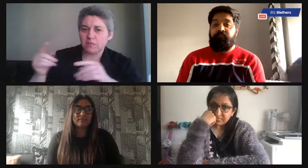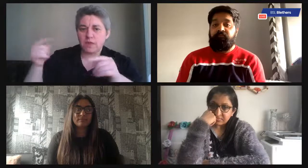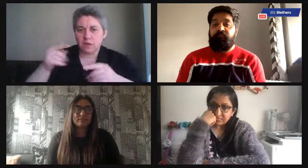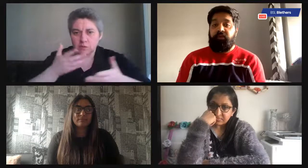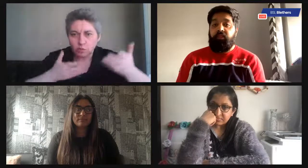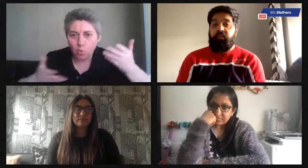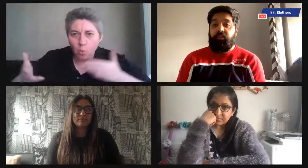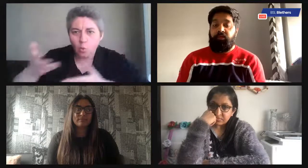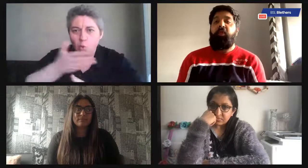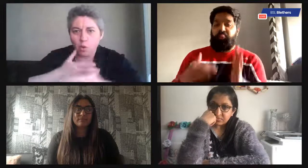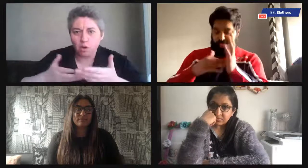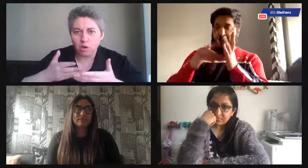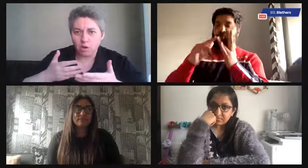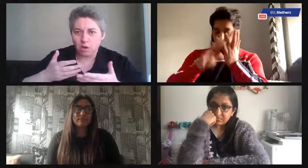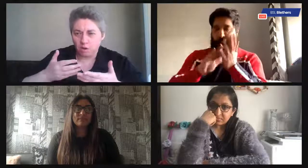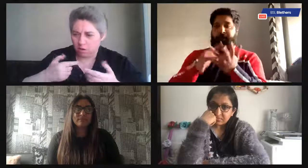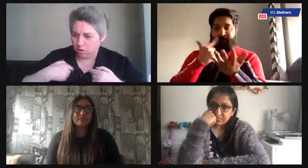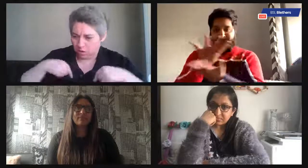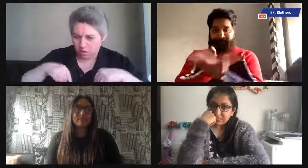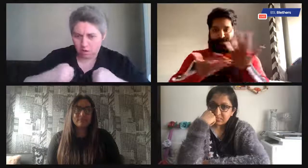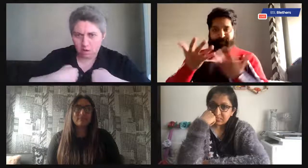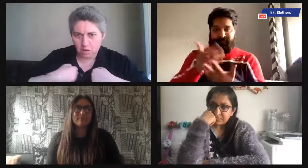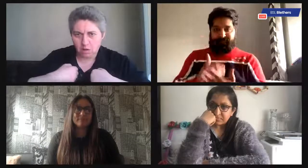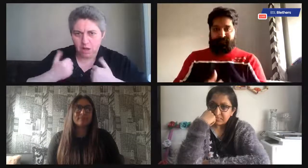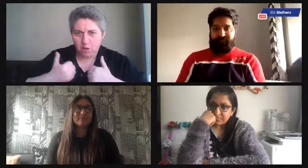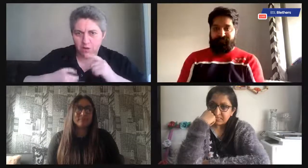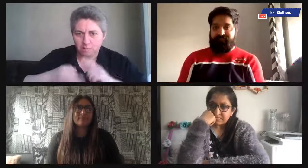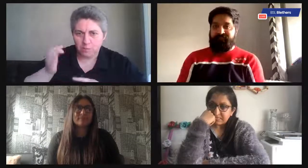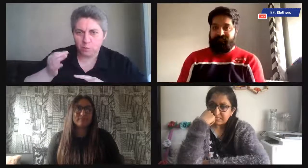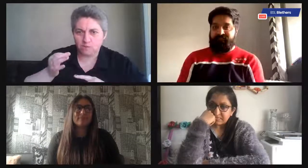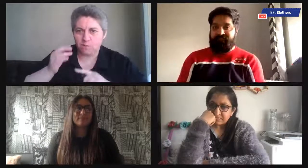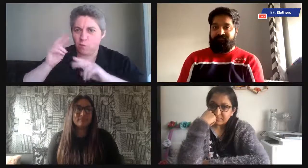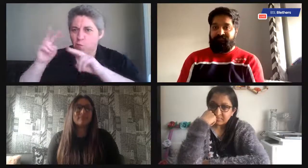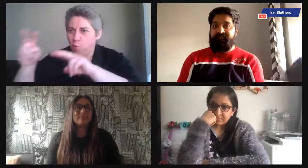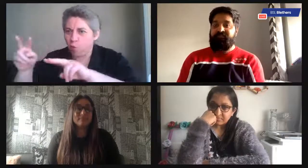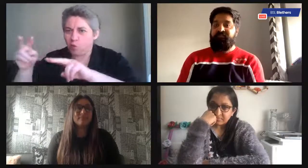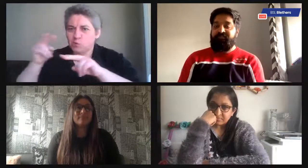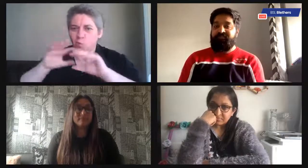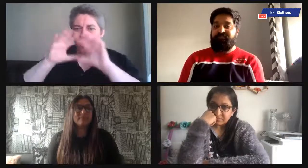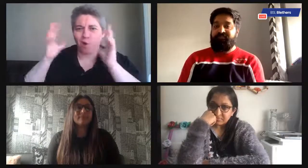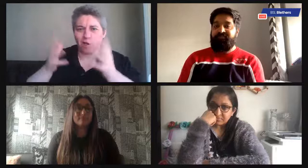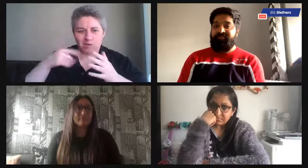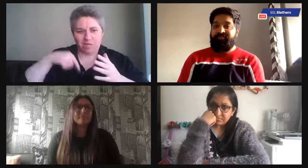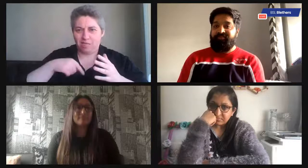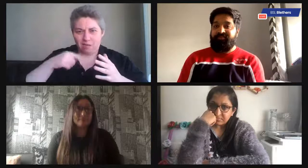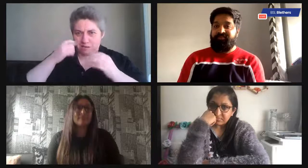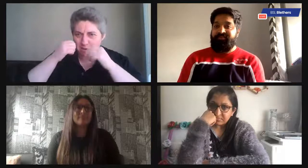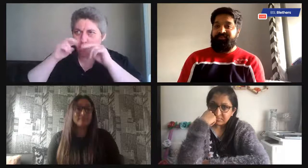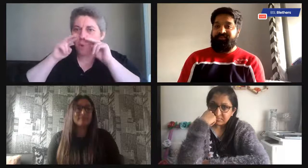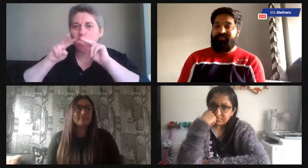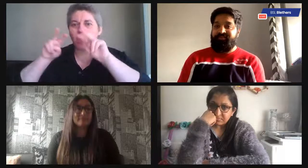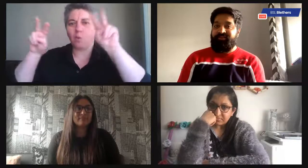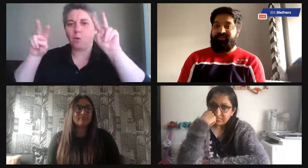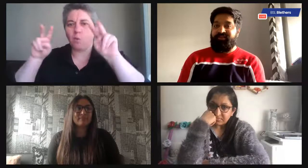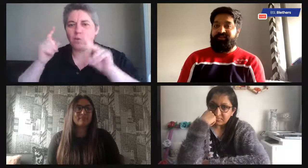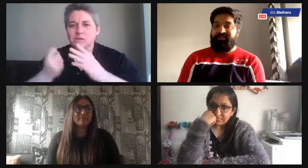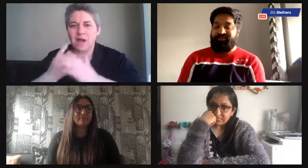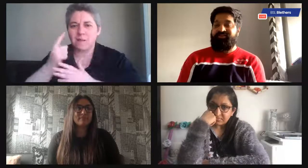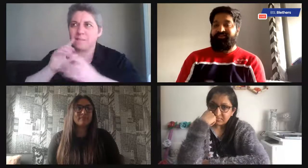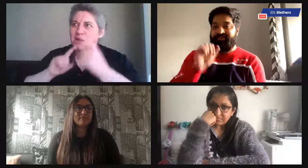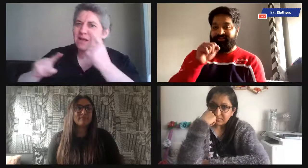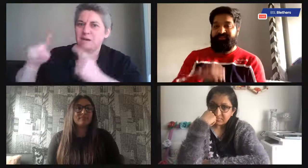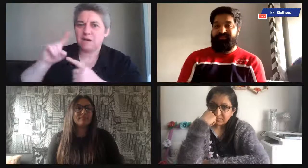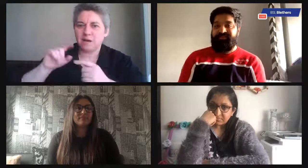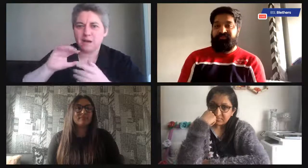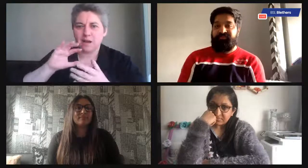so good. So what happens is people tend to watch it, and then we come together, talk about the program, and then work out a